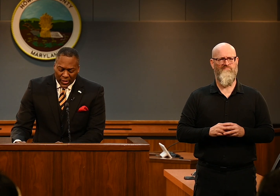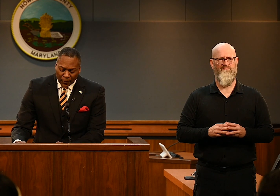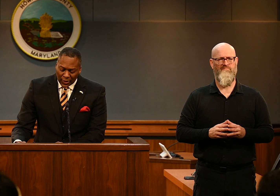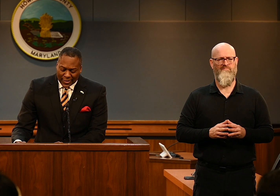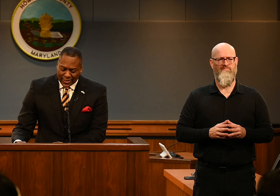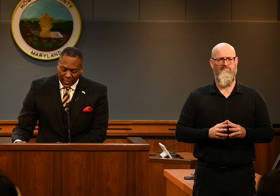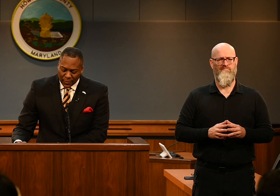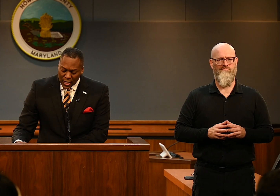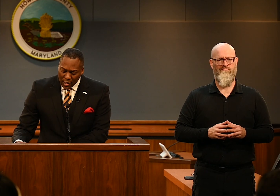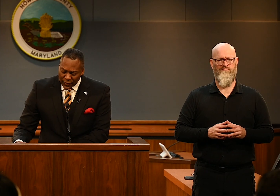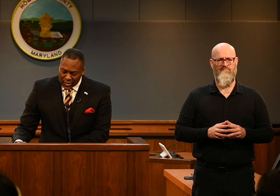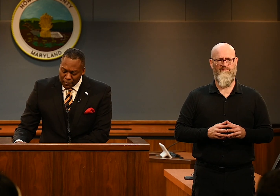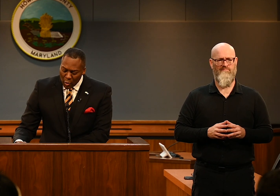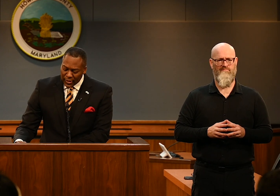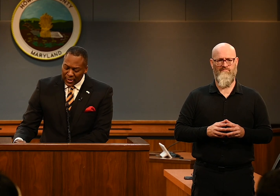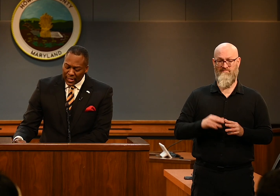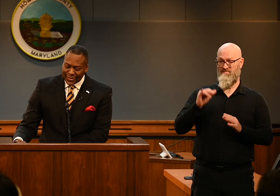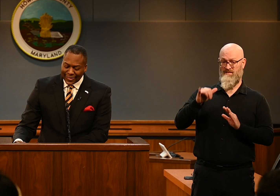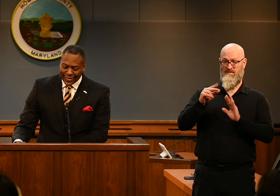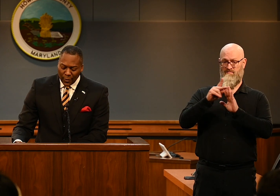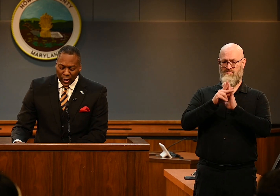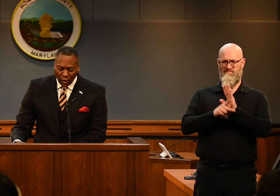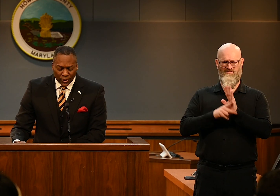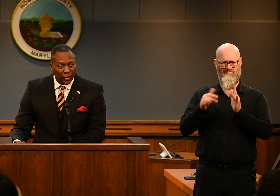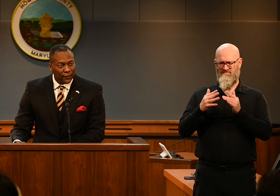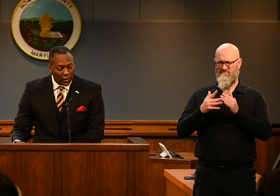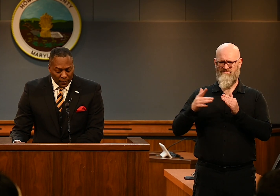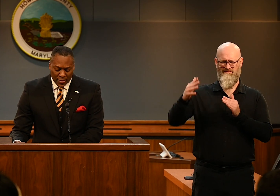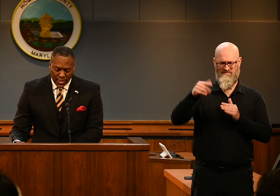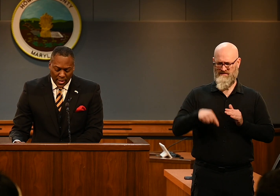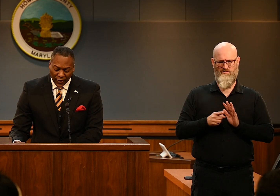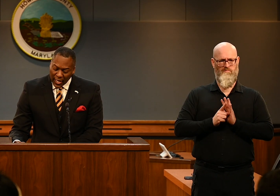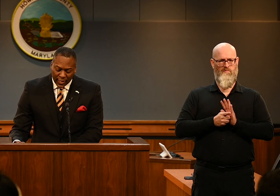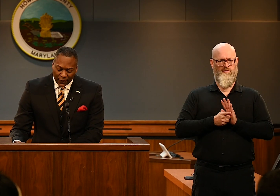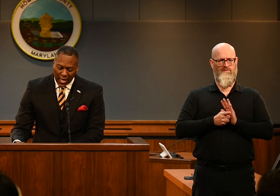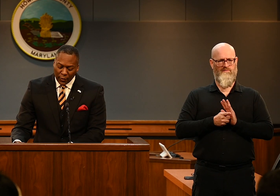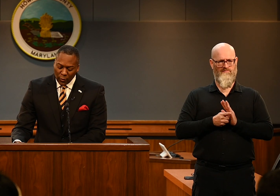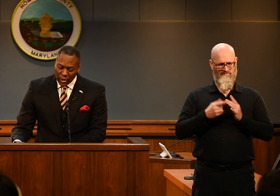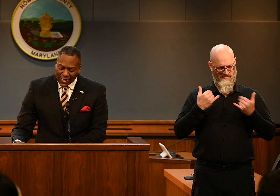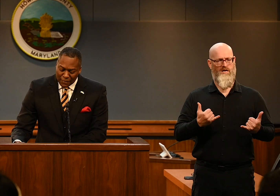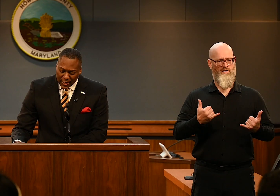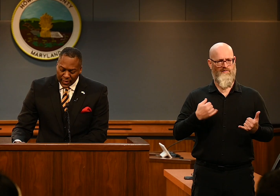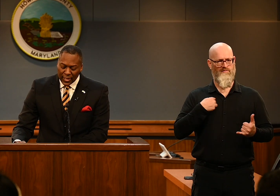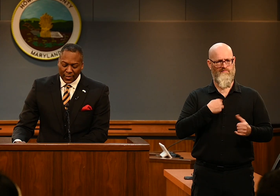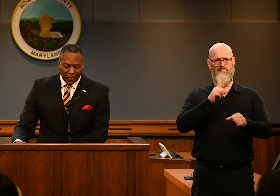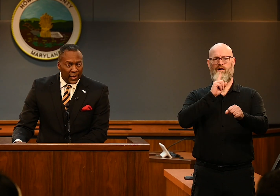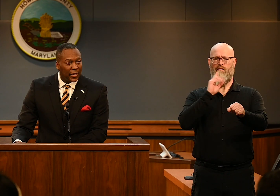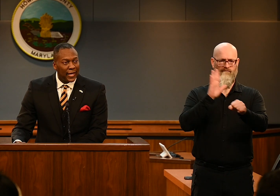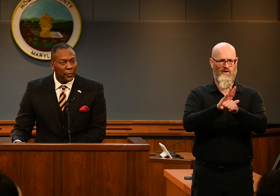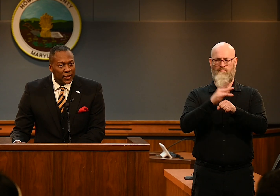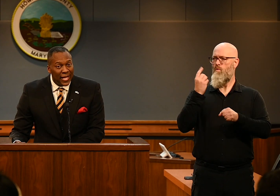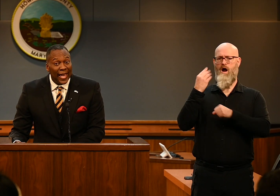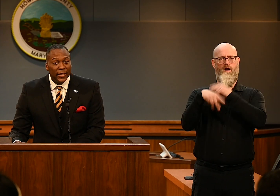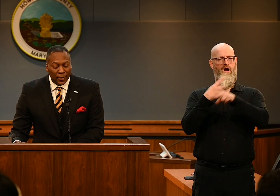That principle extends beyond this moment because today we also affirm the kind of county we are committed to being,